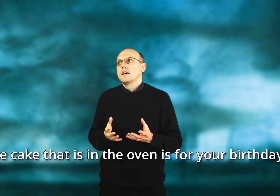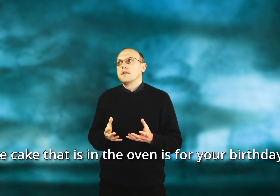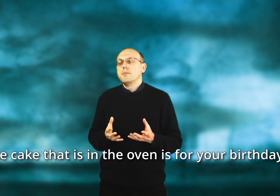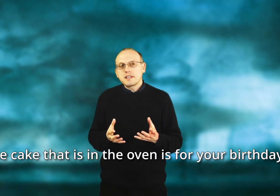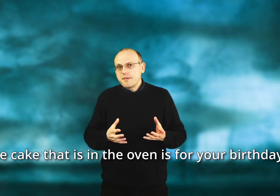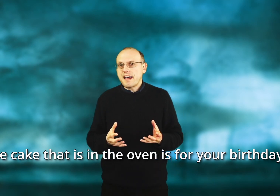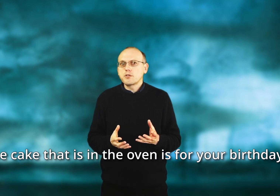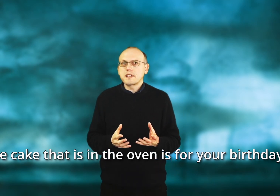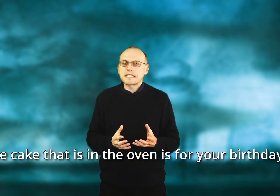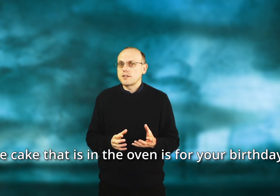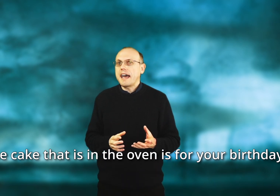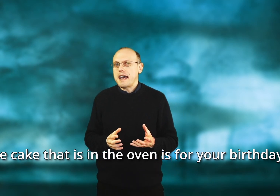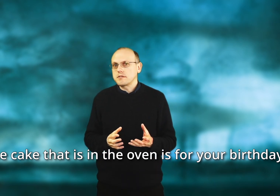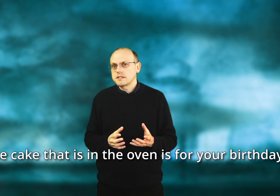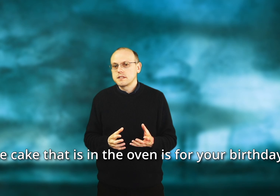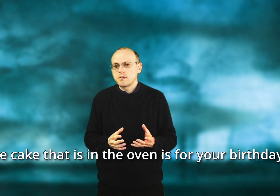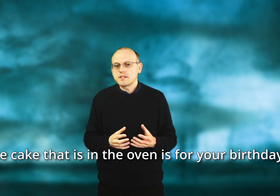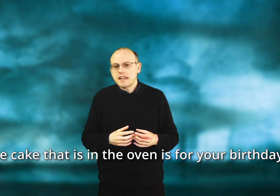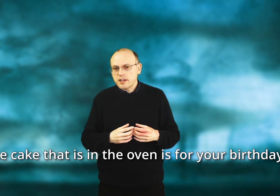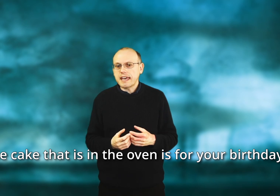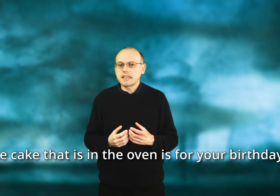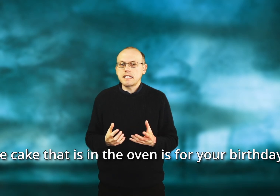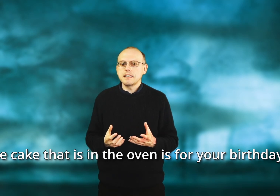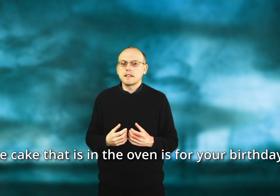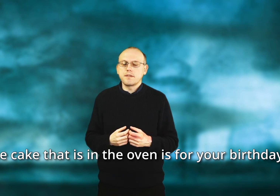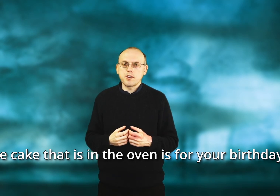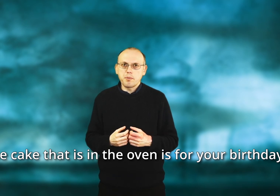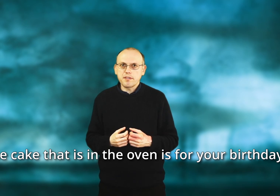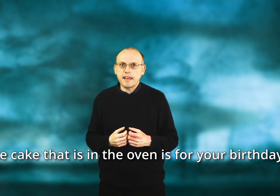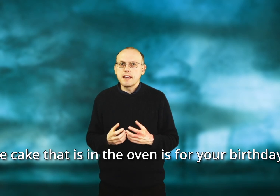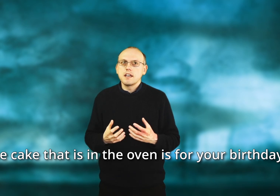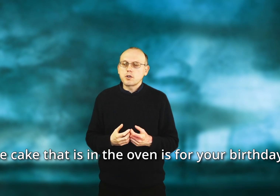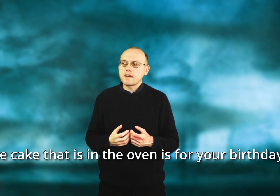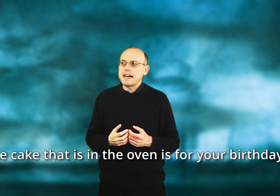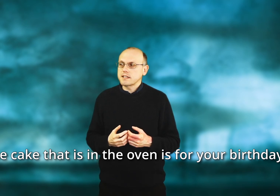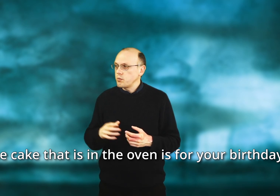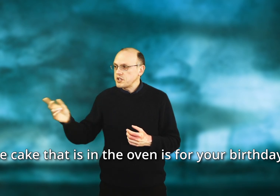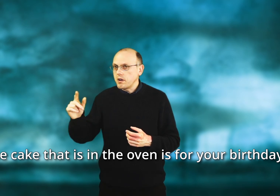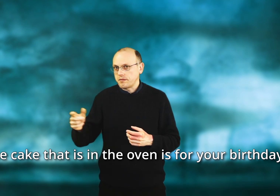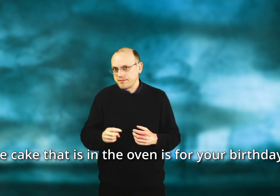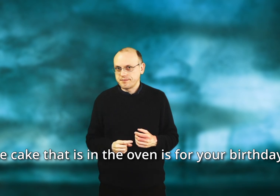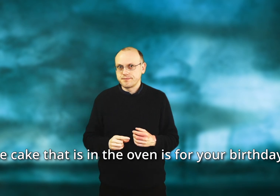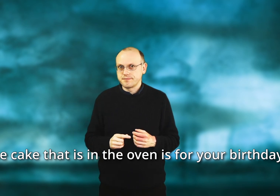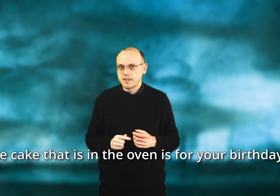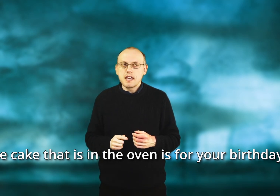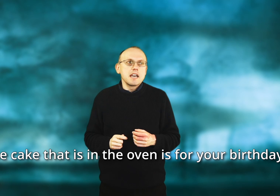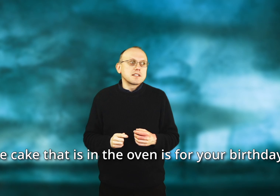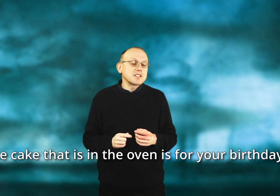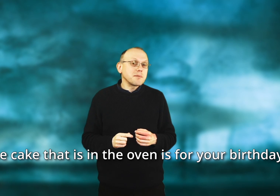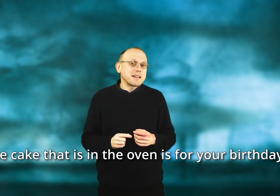But if there are two cakes in the house, when you say the cake is for your birthday, you could ask which one. So sometimes you